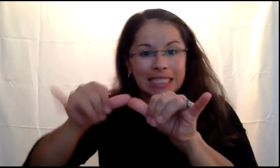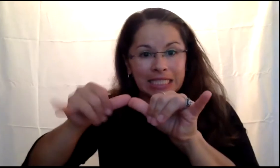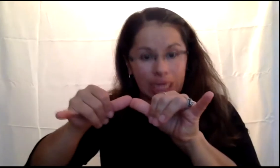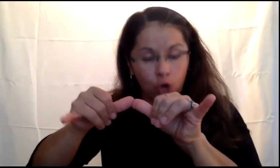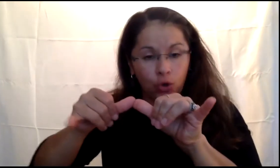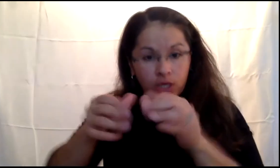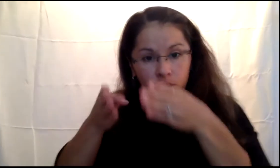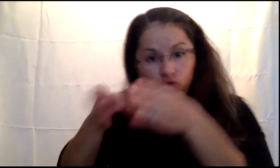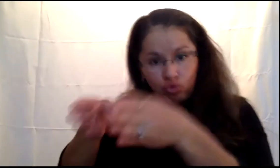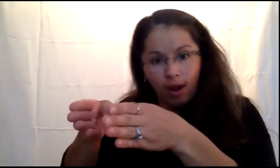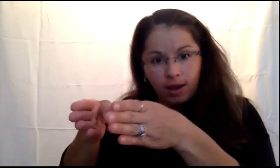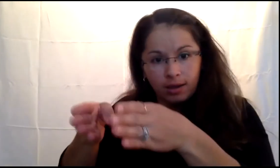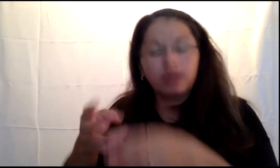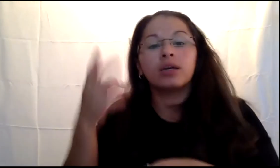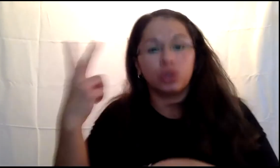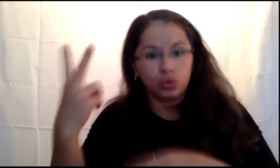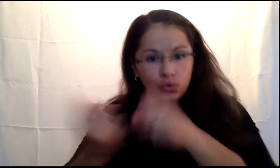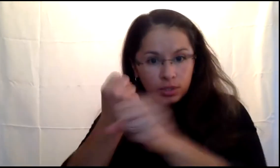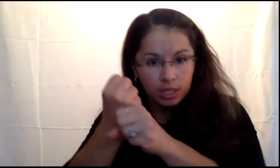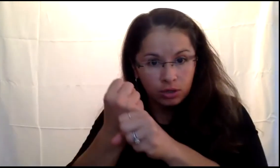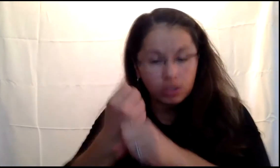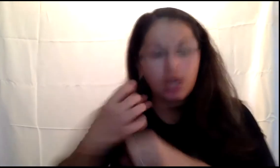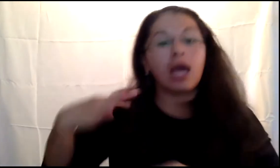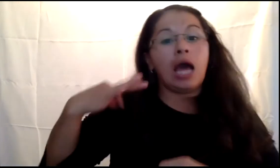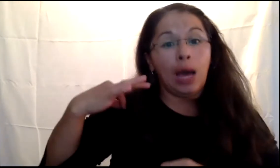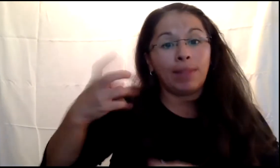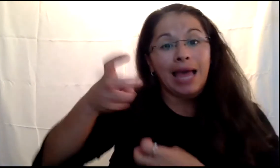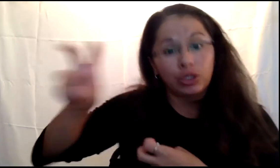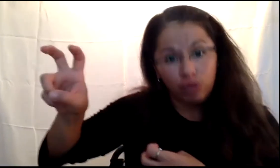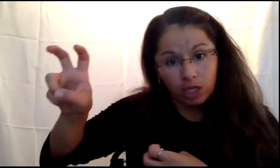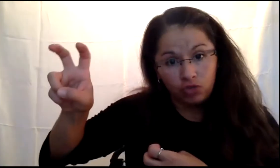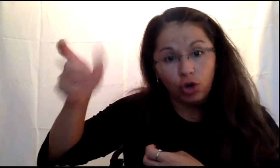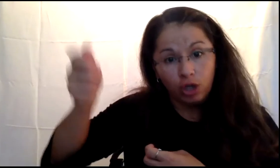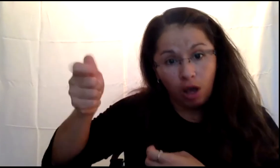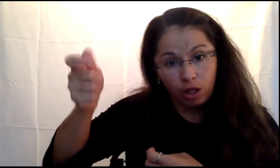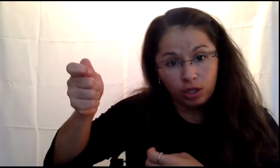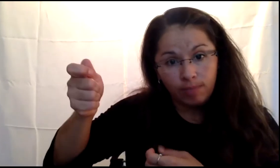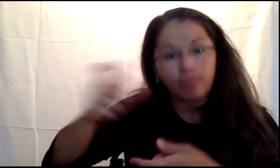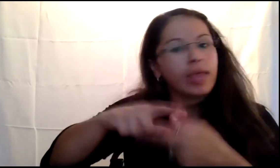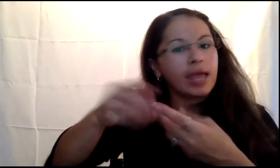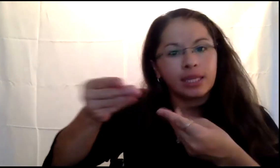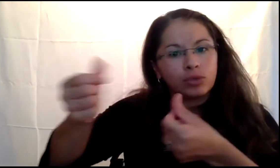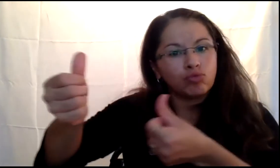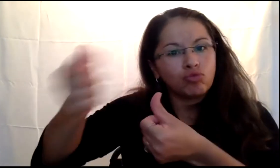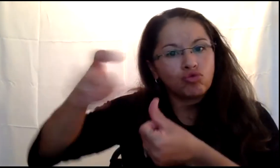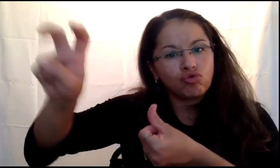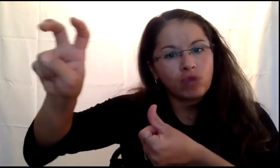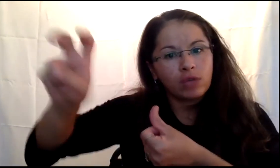years, apply for the transfer scholarship, and then seamless transition to FIU, Honors College, and engineering.